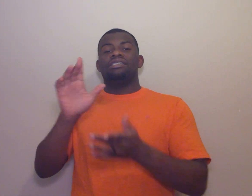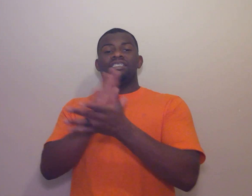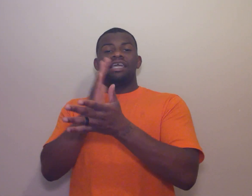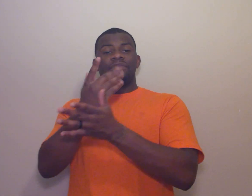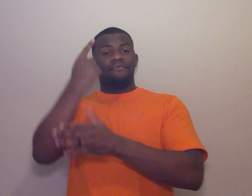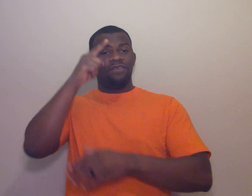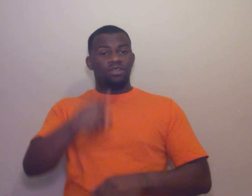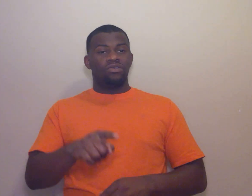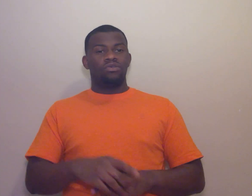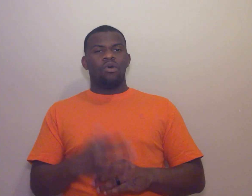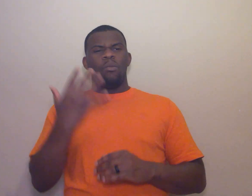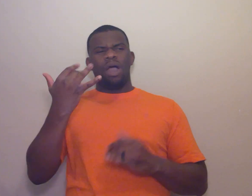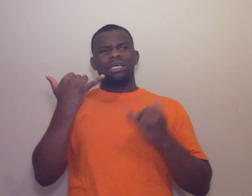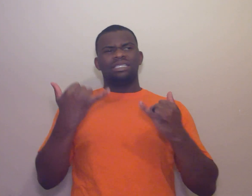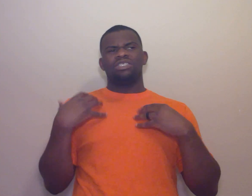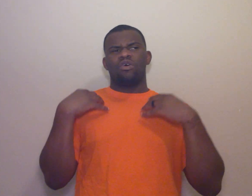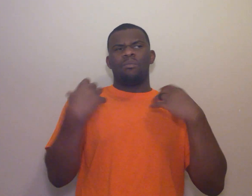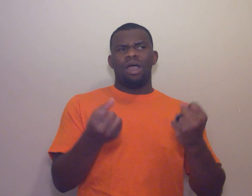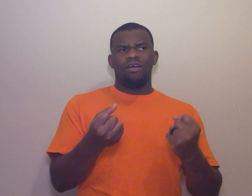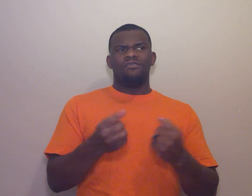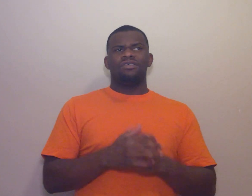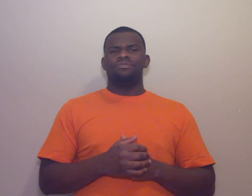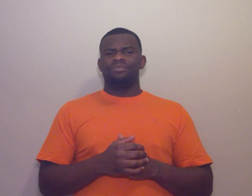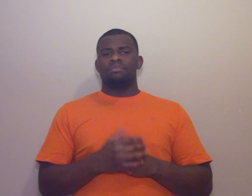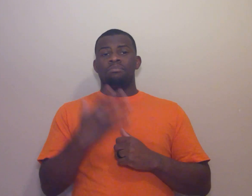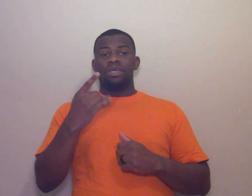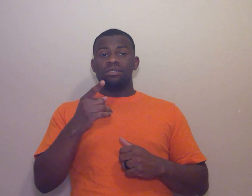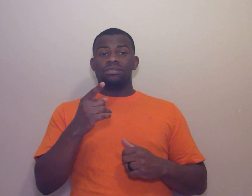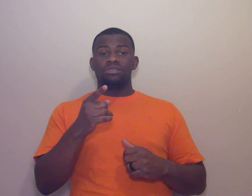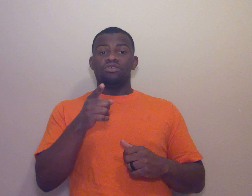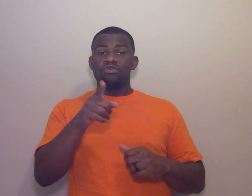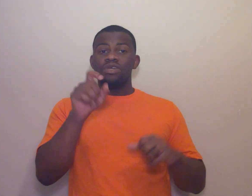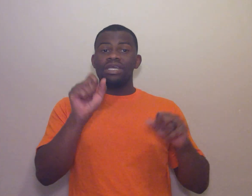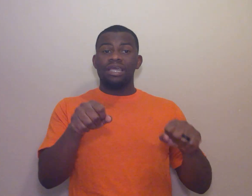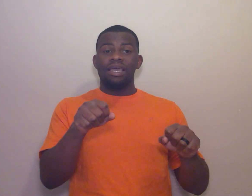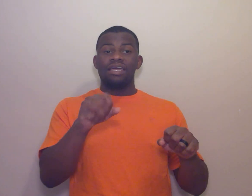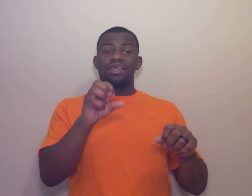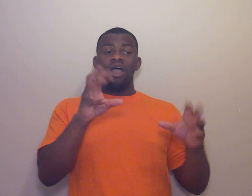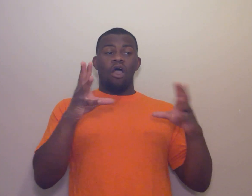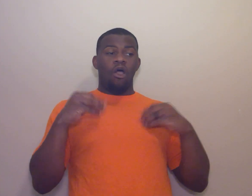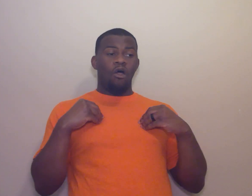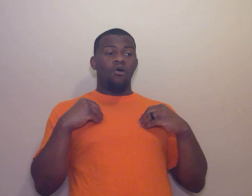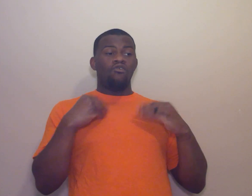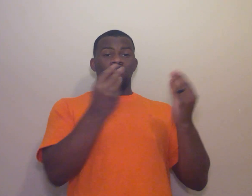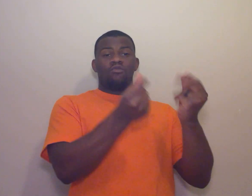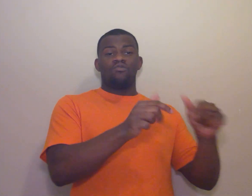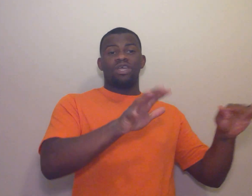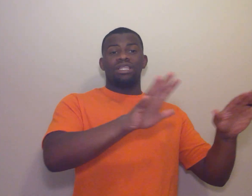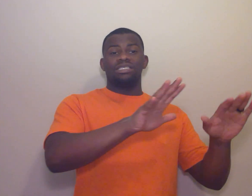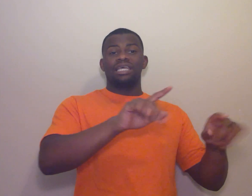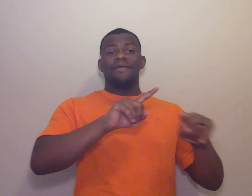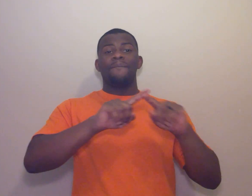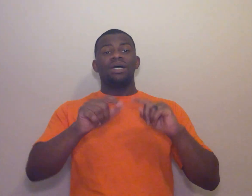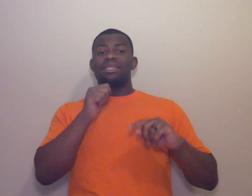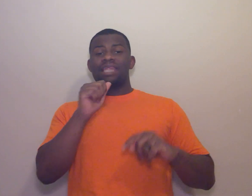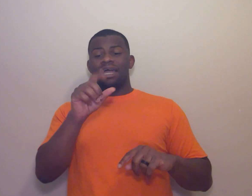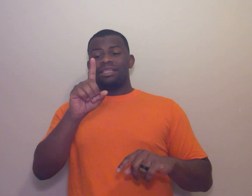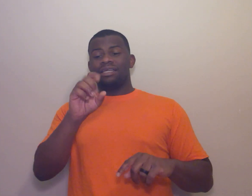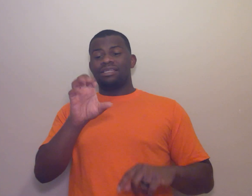so powerful because literally you can own the real estate but not the debt. It doesn't affect your credit, your debt to income ratio.